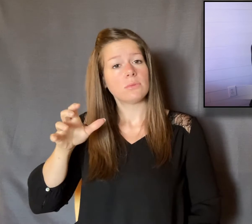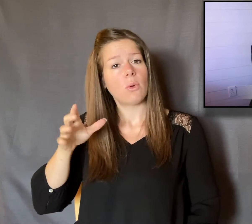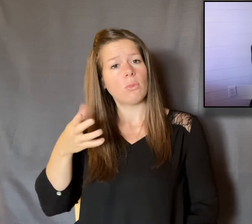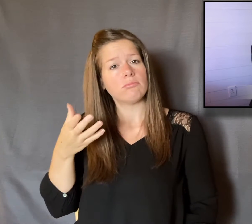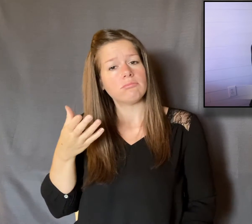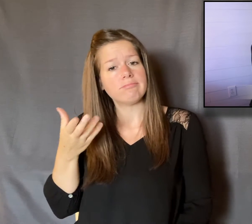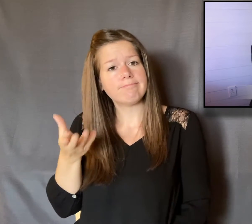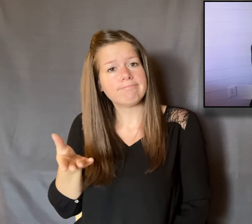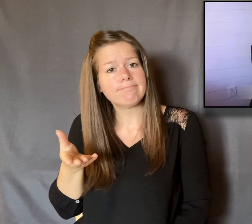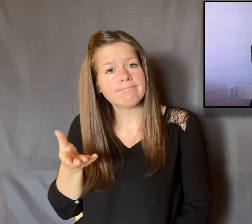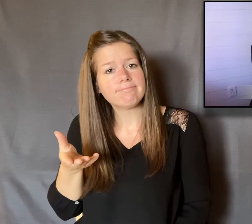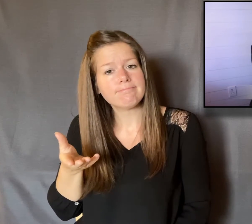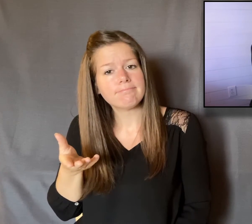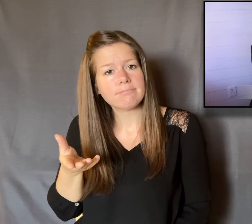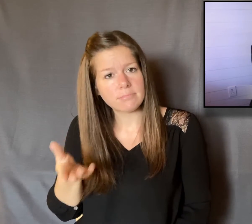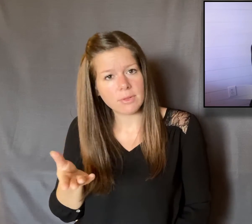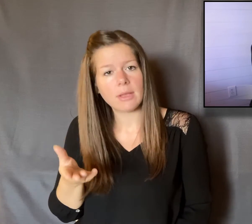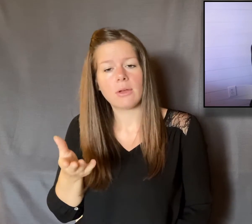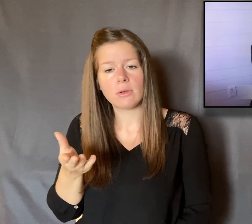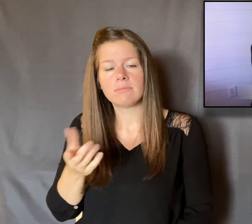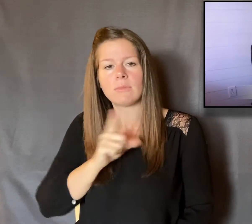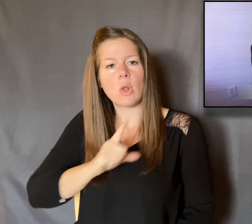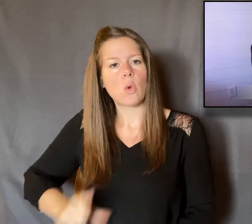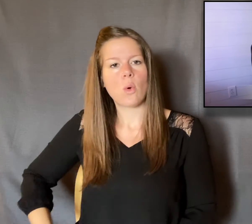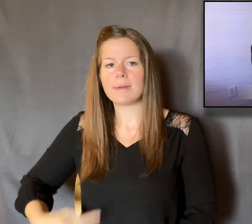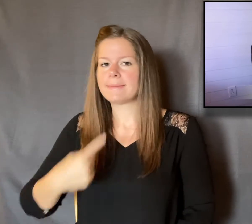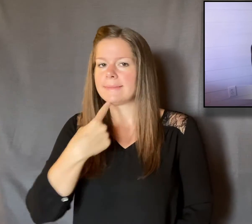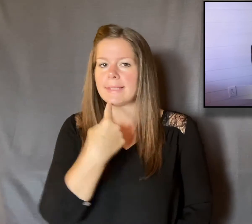here, but the Lord told me to go.